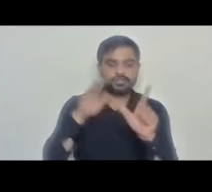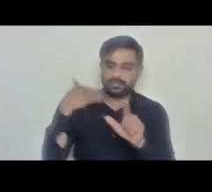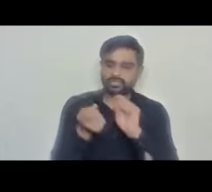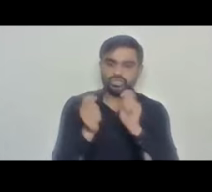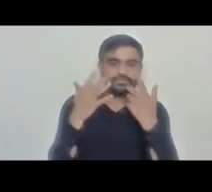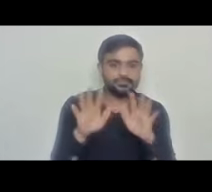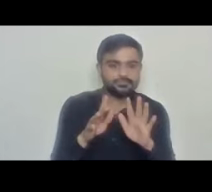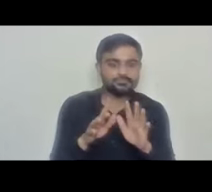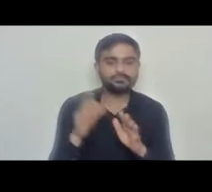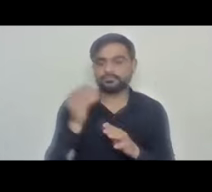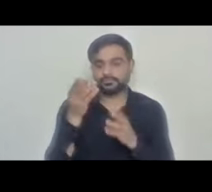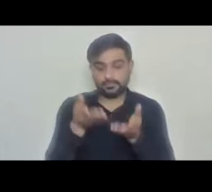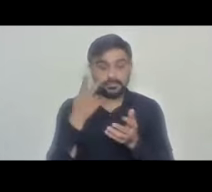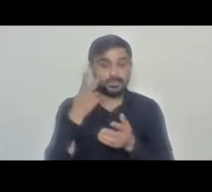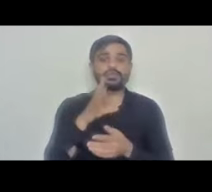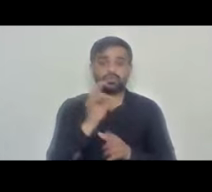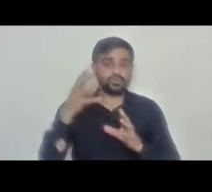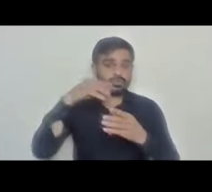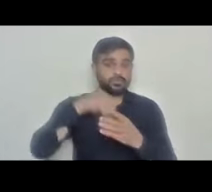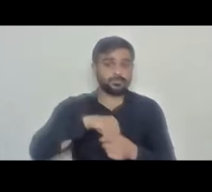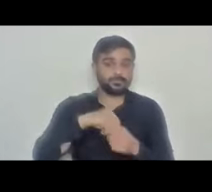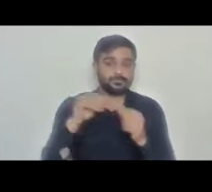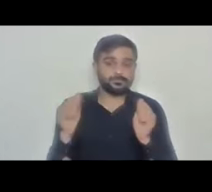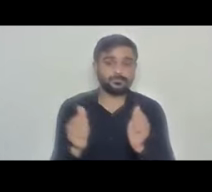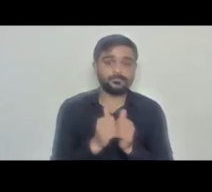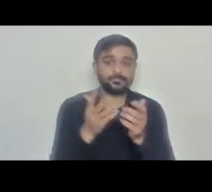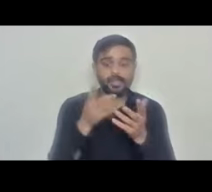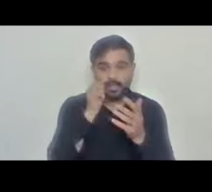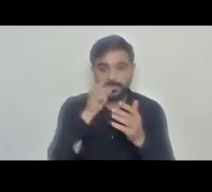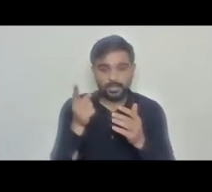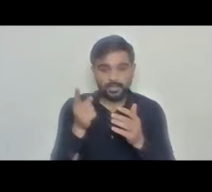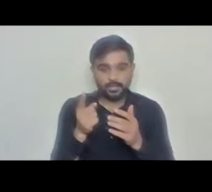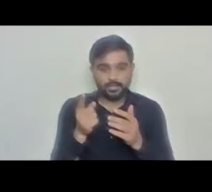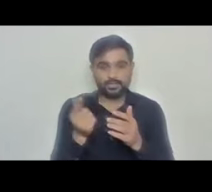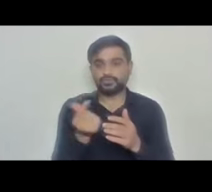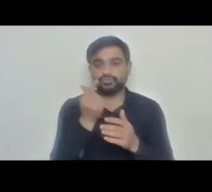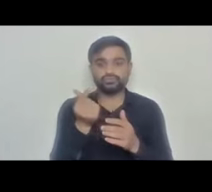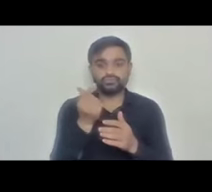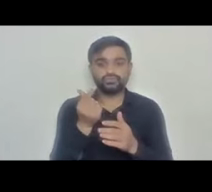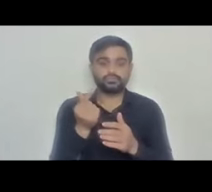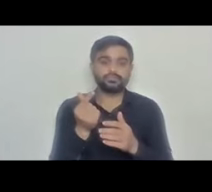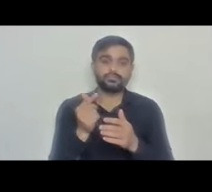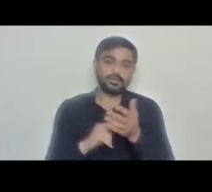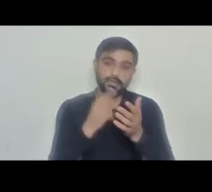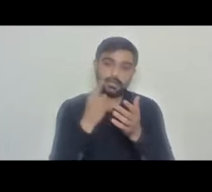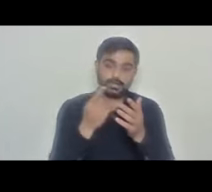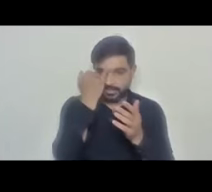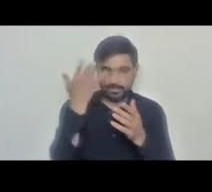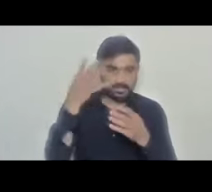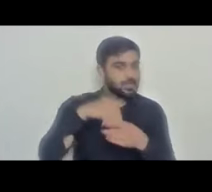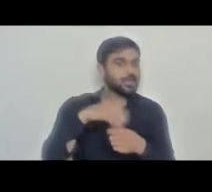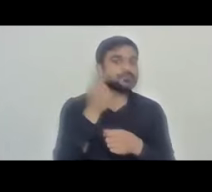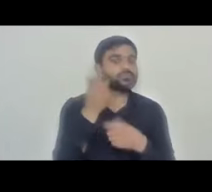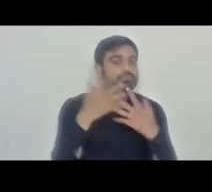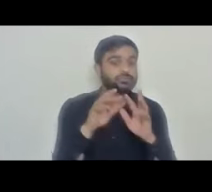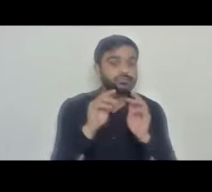Okay. Here I would obviously go with the how the general use of nationhood and the idea has been used.